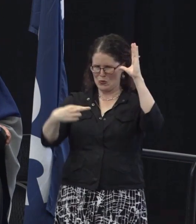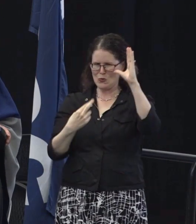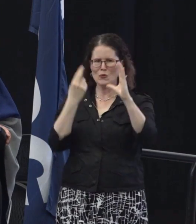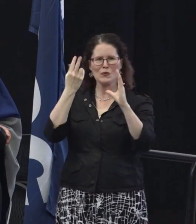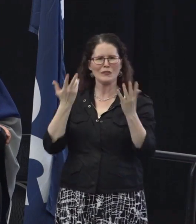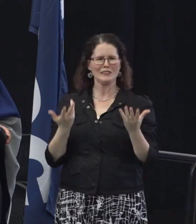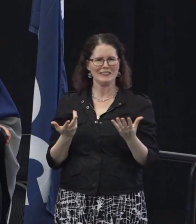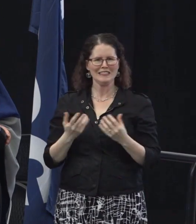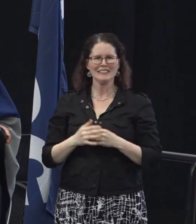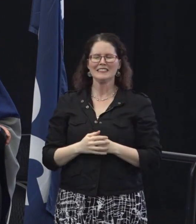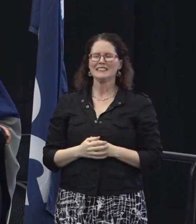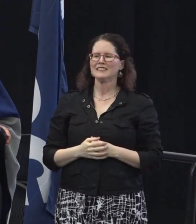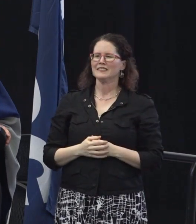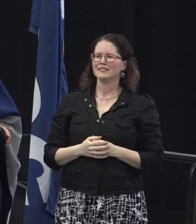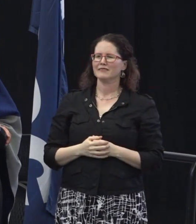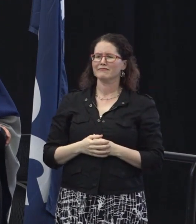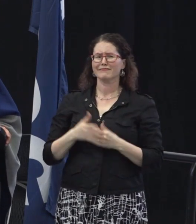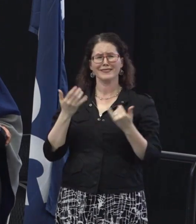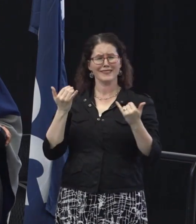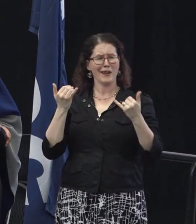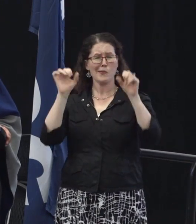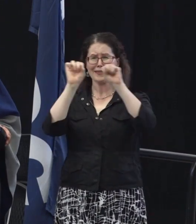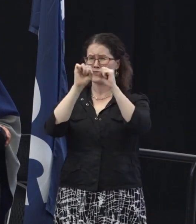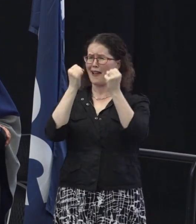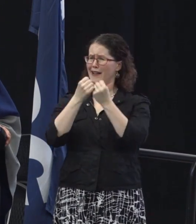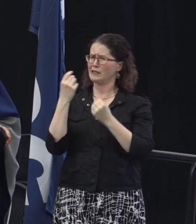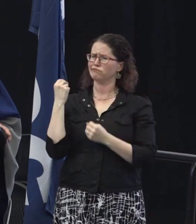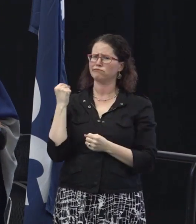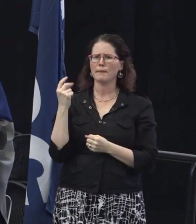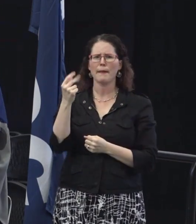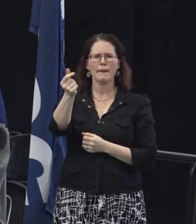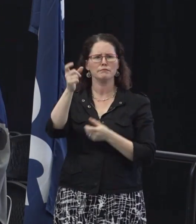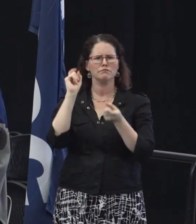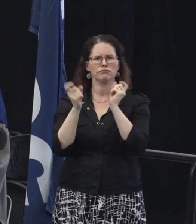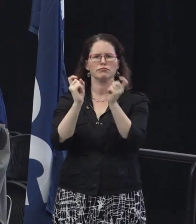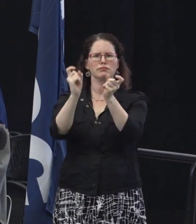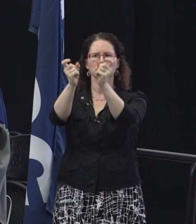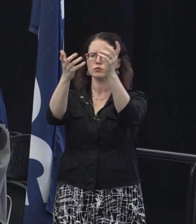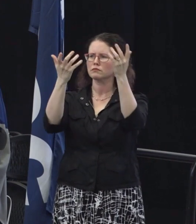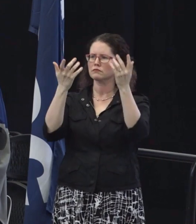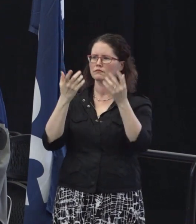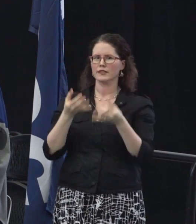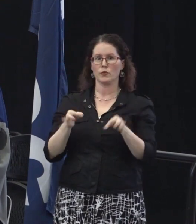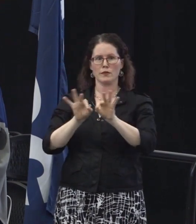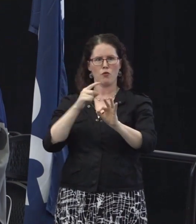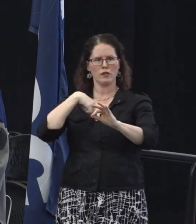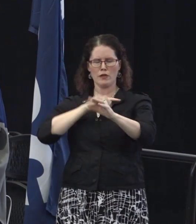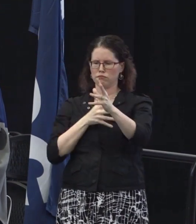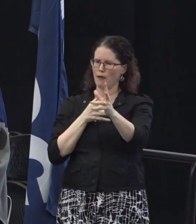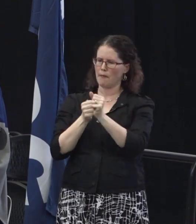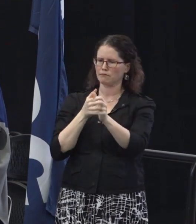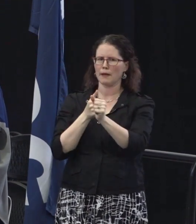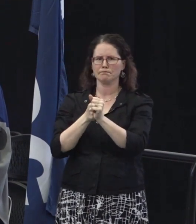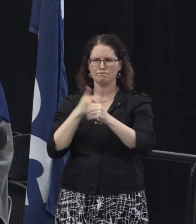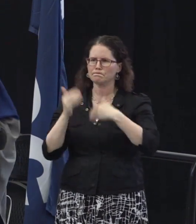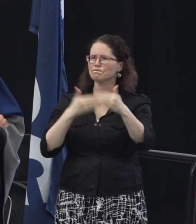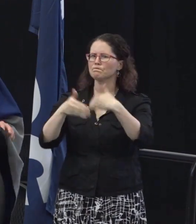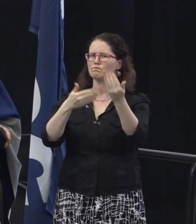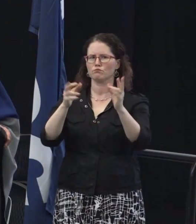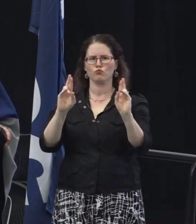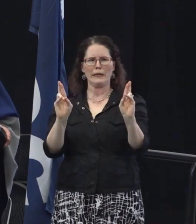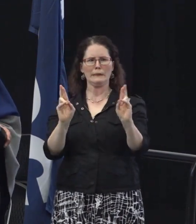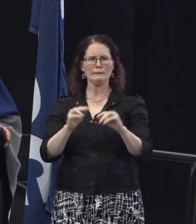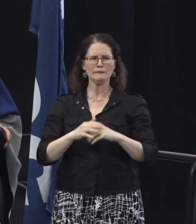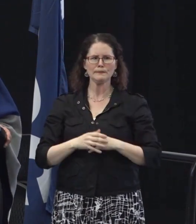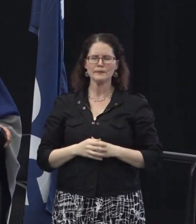by society today requires us all to learn how to learn." He added that we have a duty, in